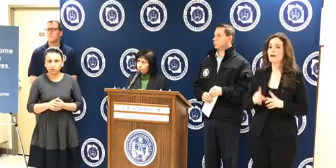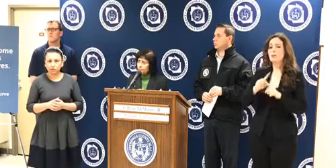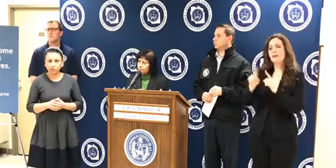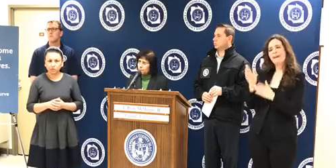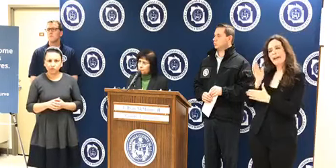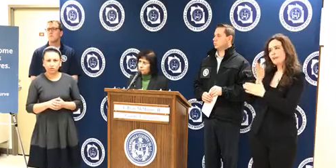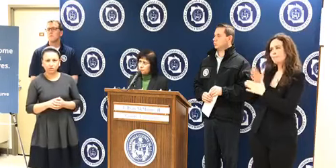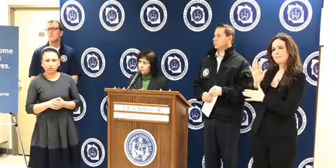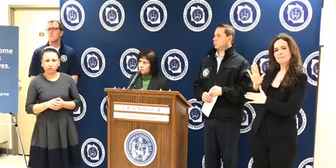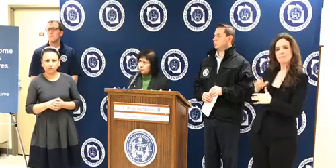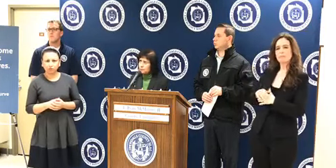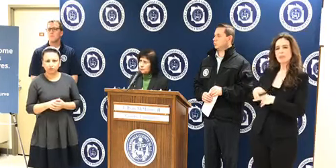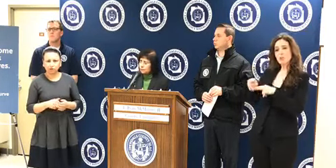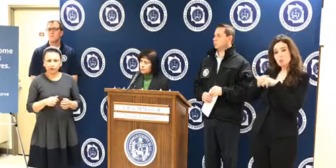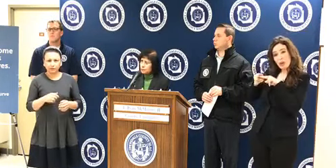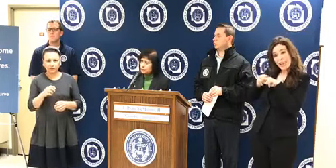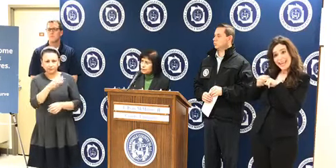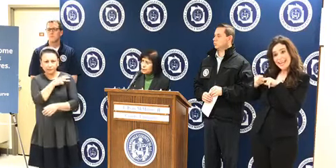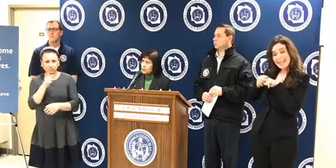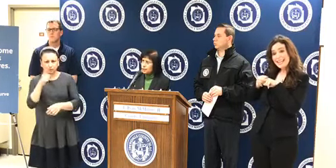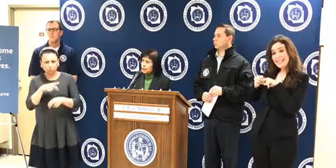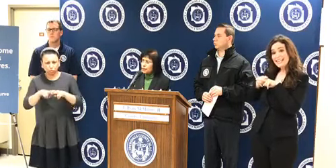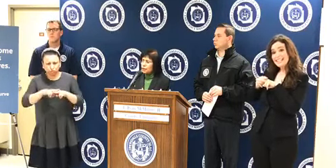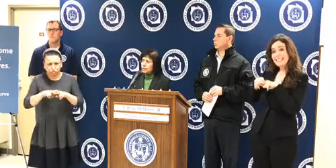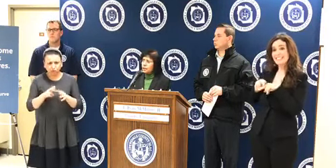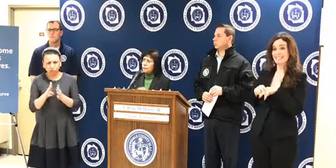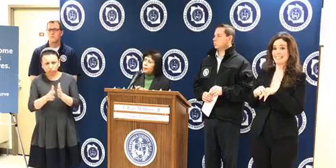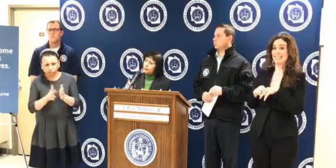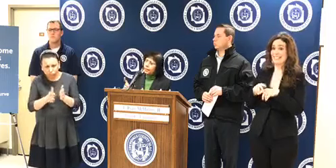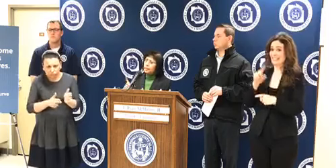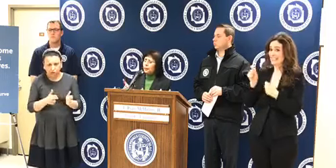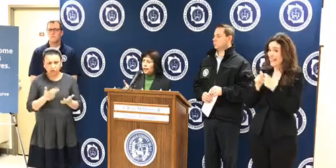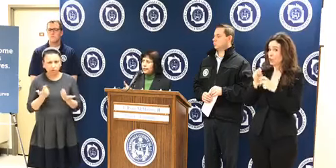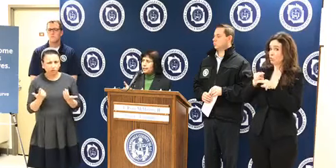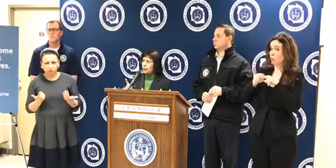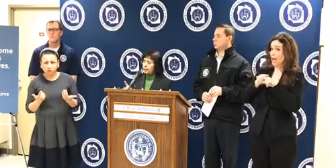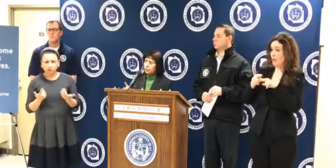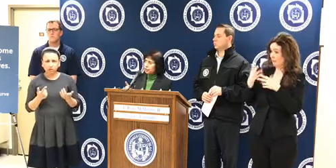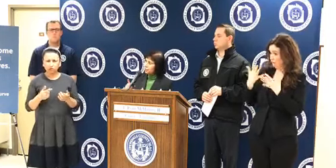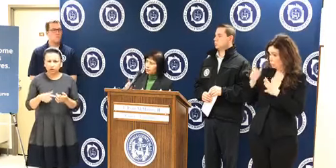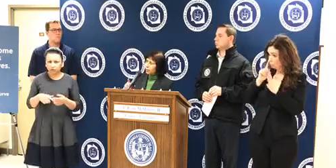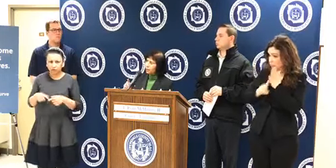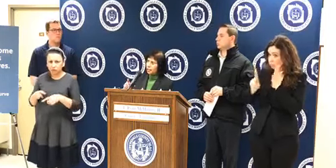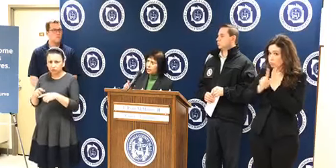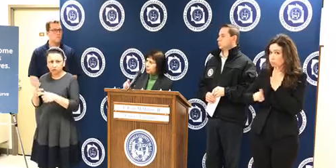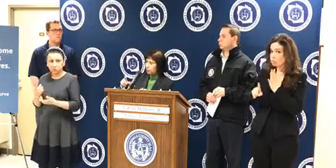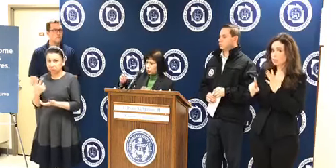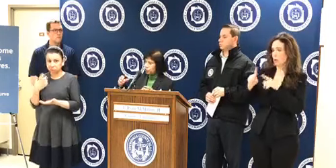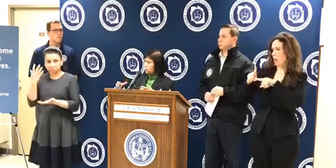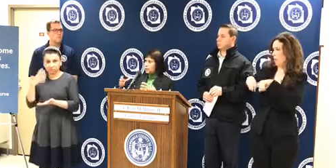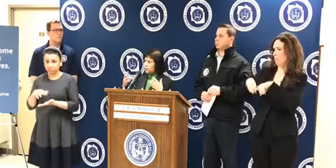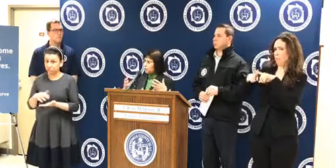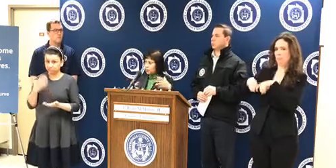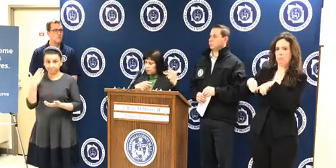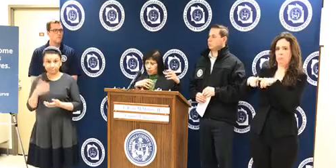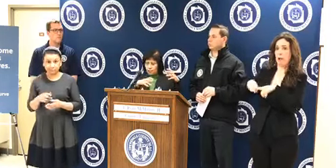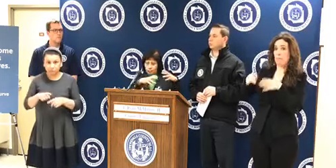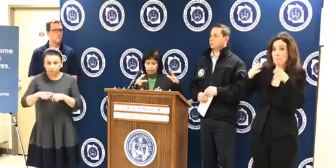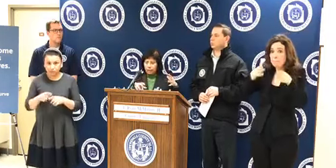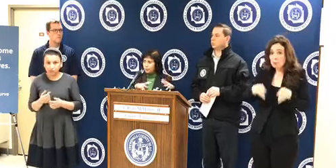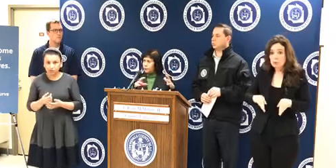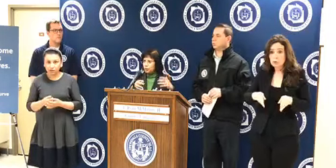an Amtrak train recently check to see if they were on this exact train and start monitoring? But that themselves? depends. It doesn't mean that person could be in a